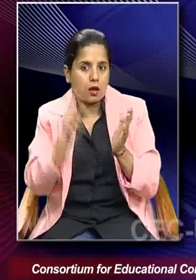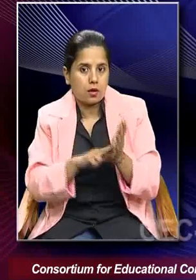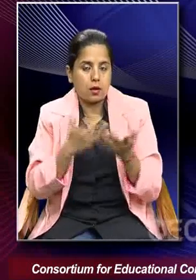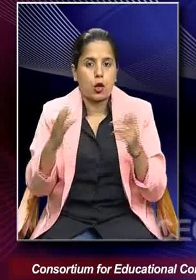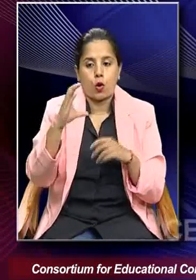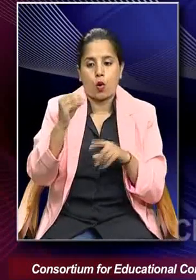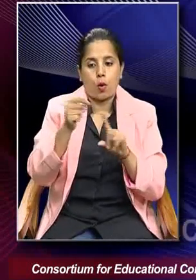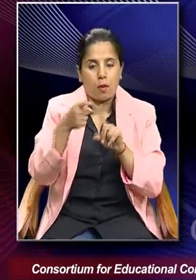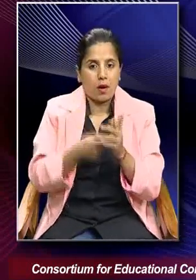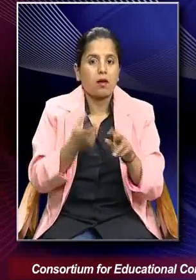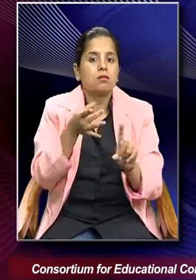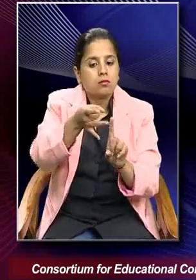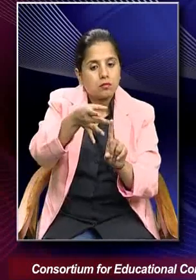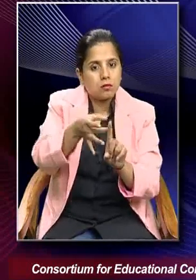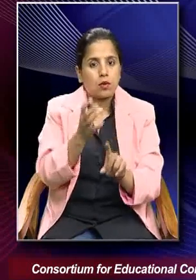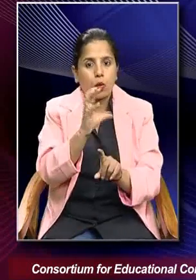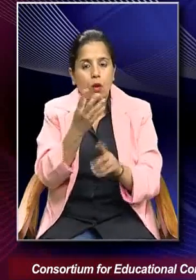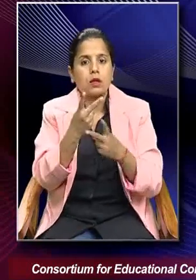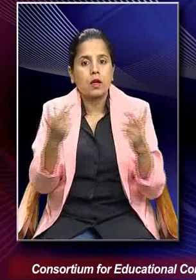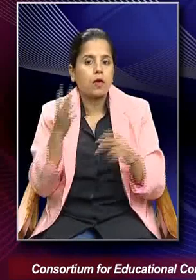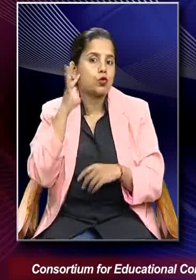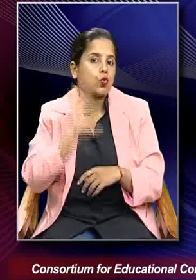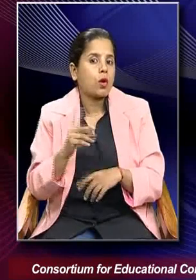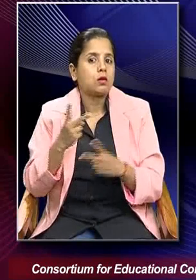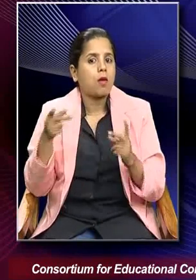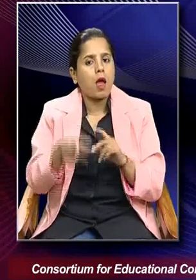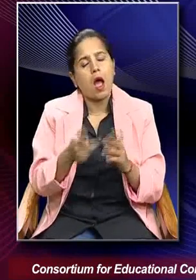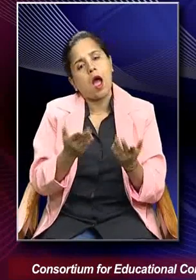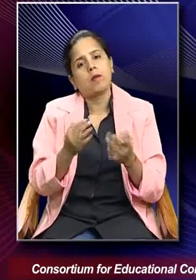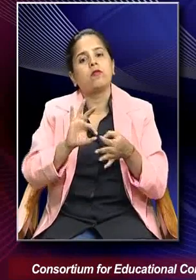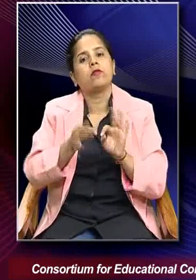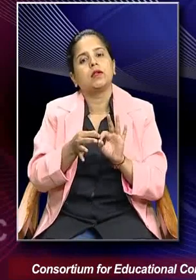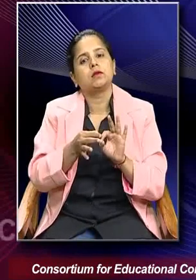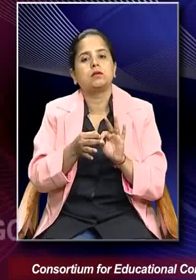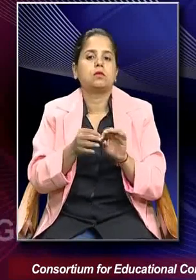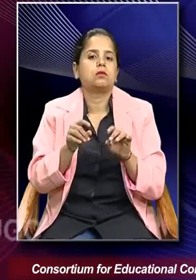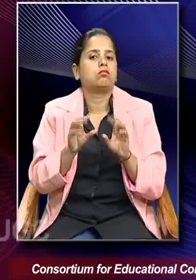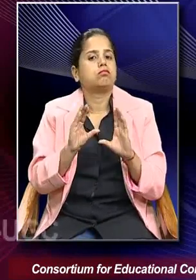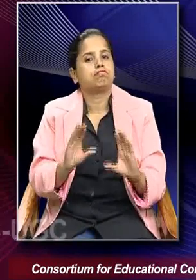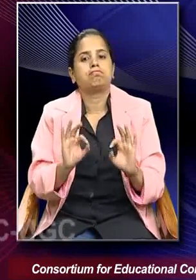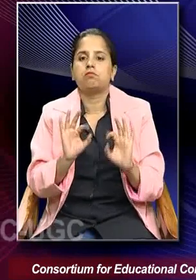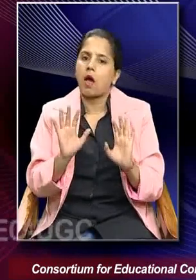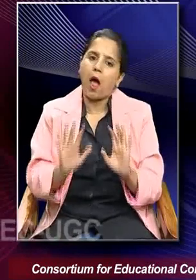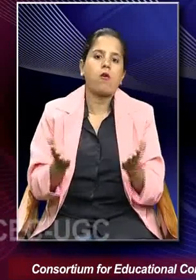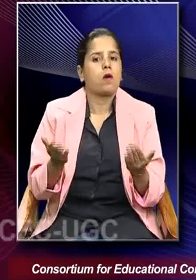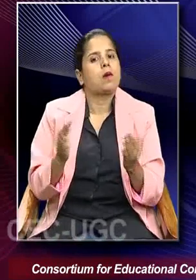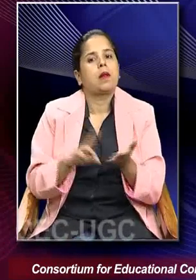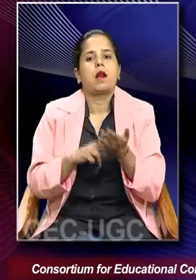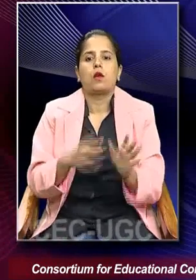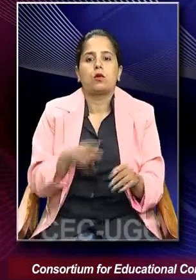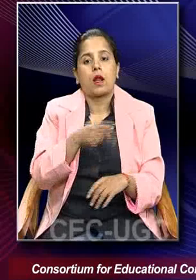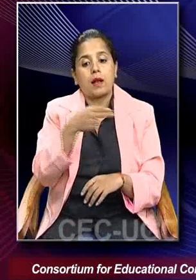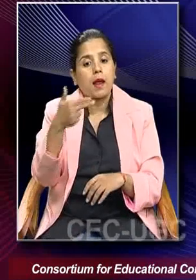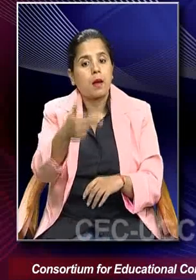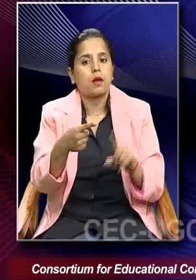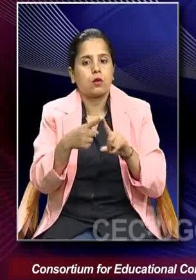copper, gold, etc. These are available in fixed quantities. So they are considered as